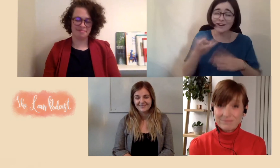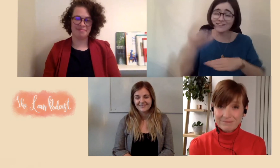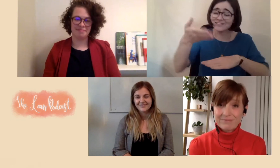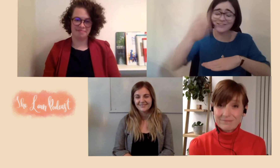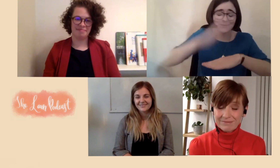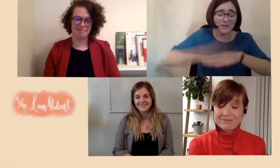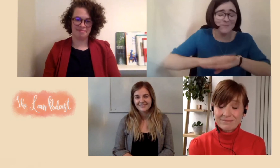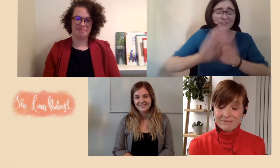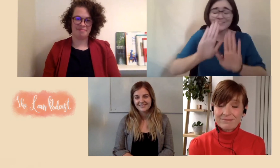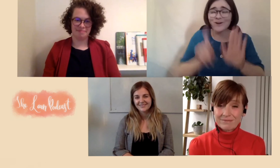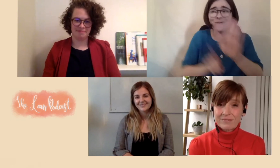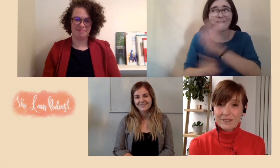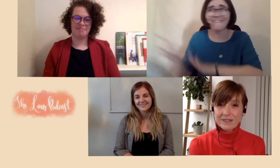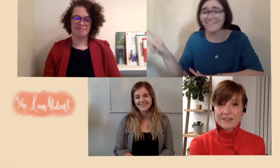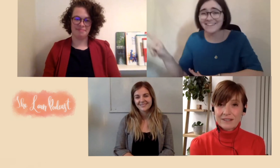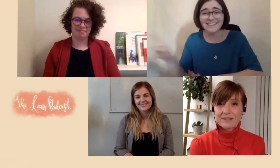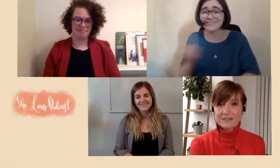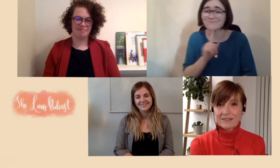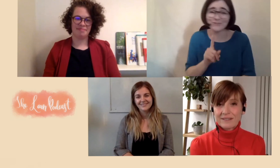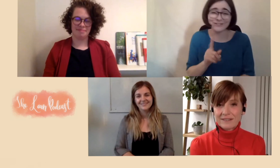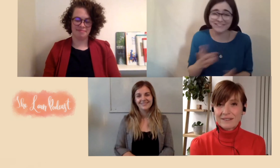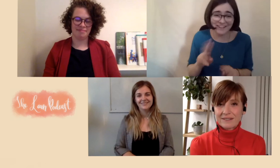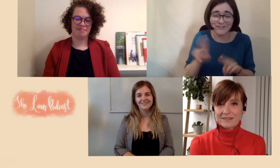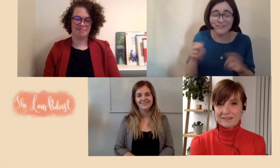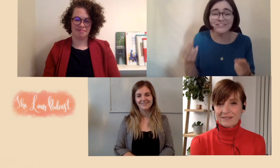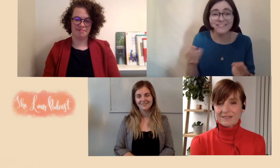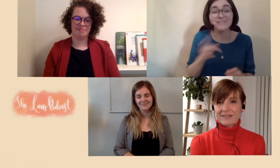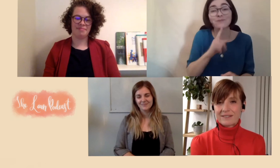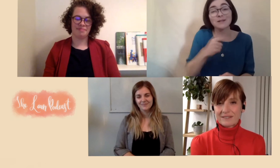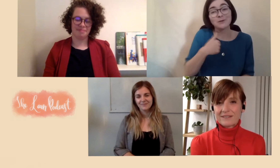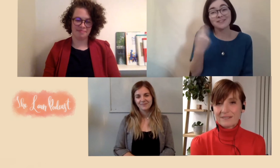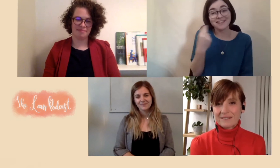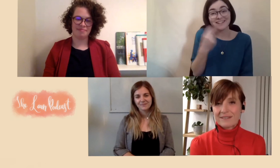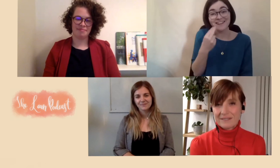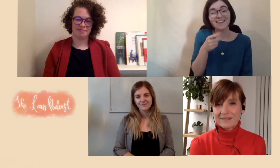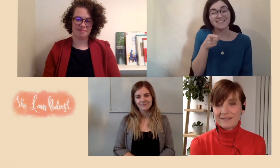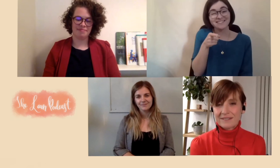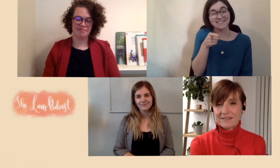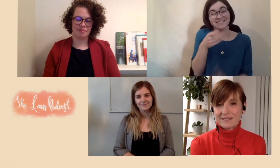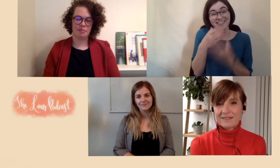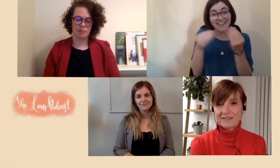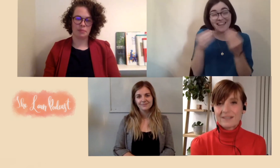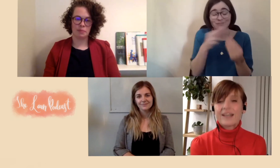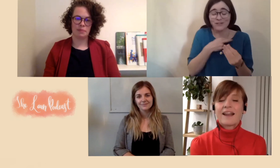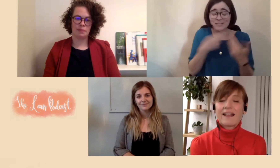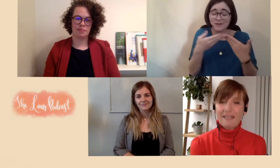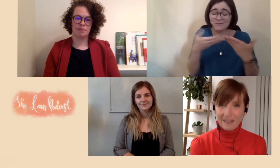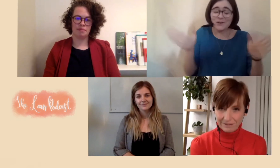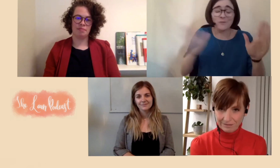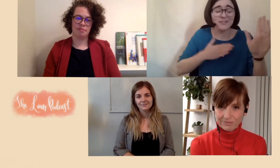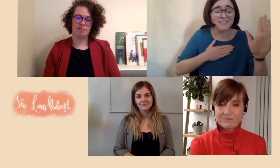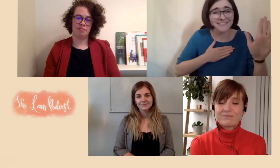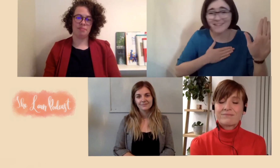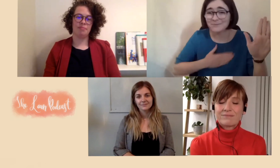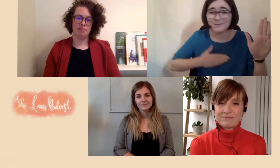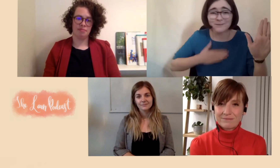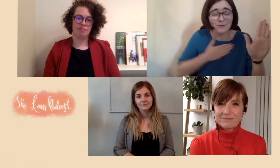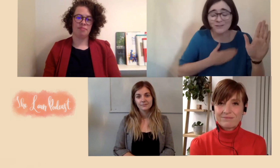sorry. I don't know what's happening. I'm going to need a couple of minutes to try and figure this out. I'm so sorry if this is disrupting anyone.